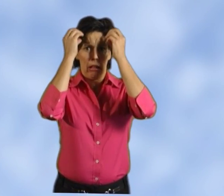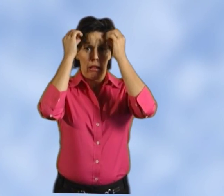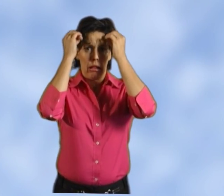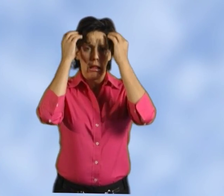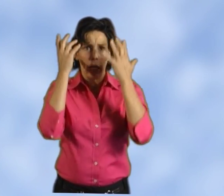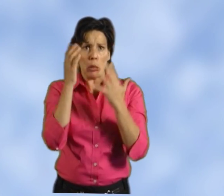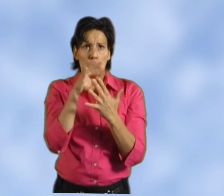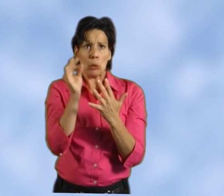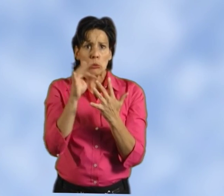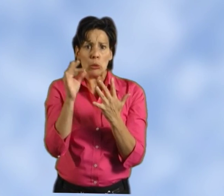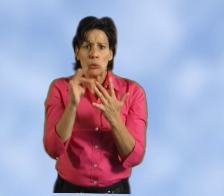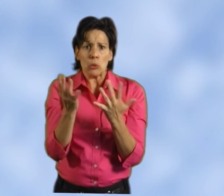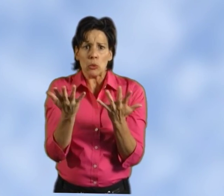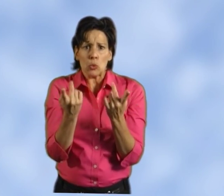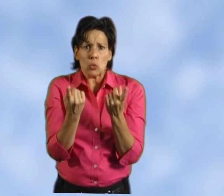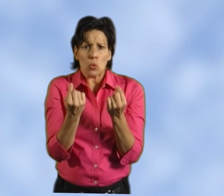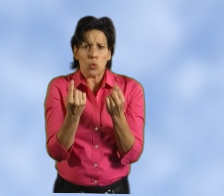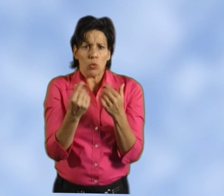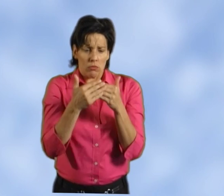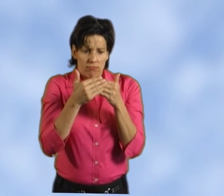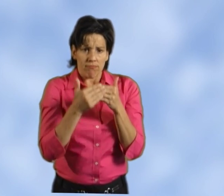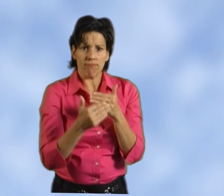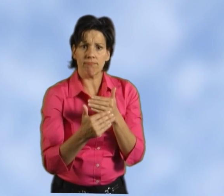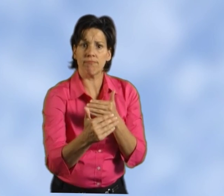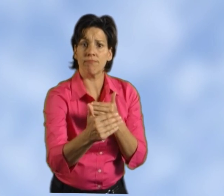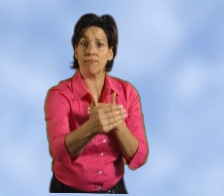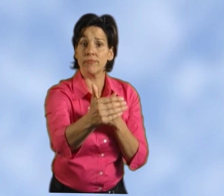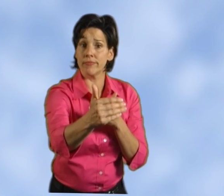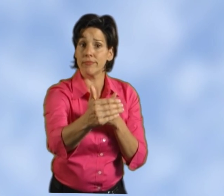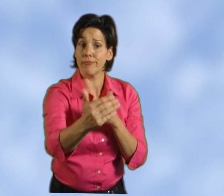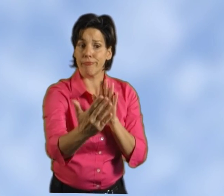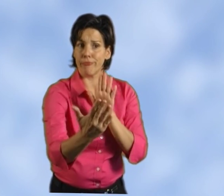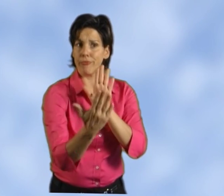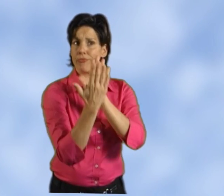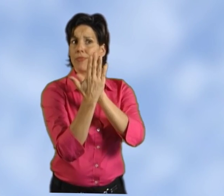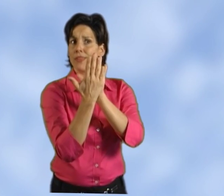you will be facing in the days and weeks ahead.